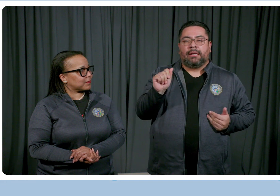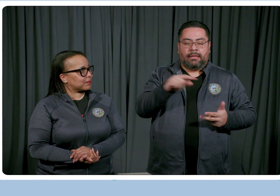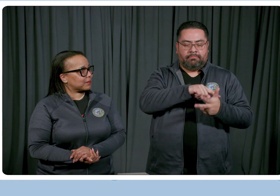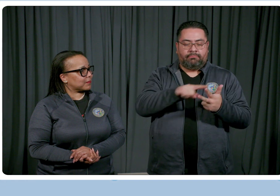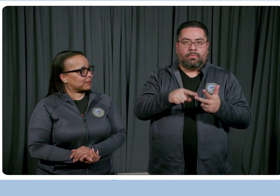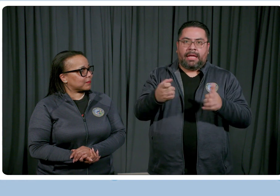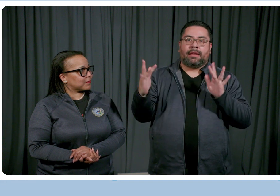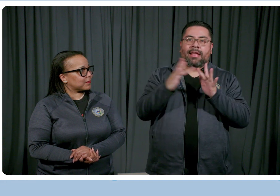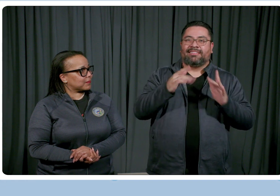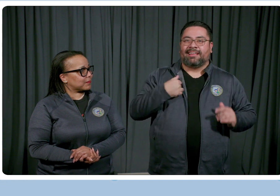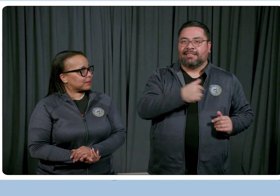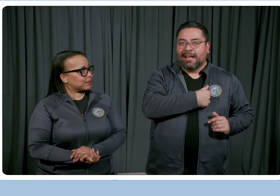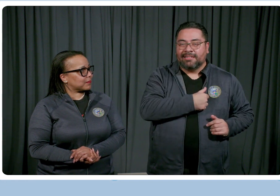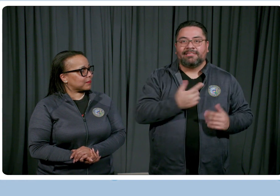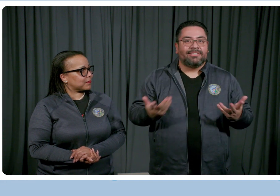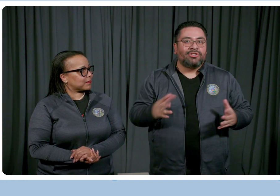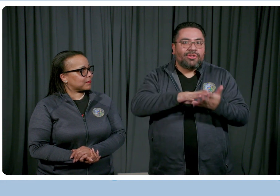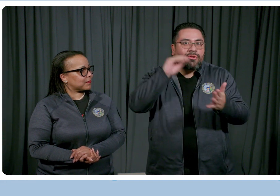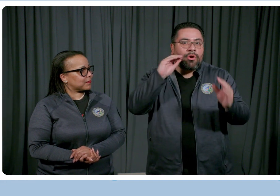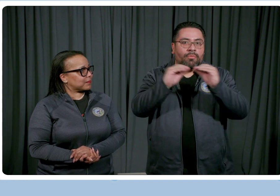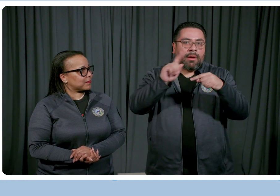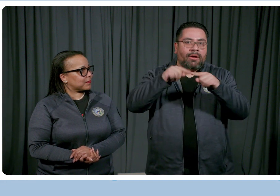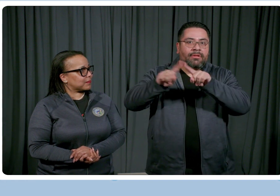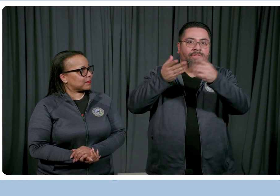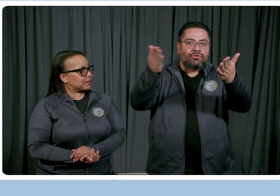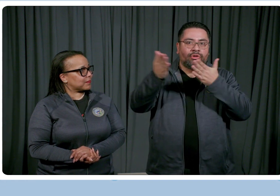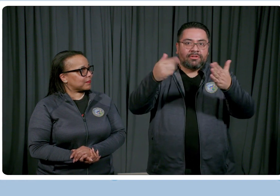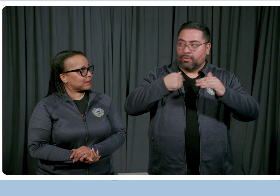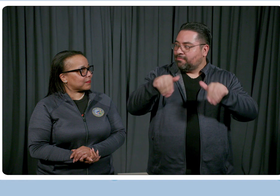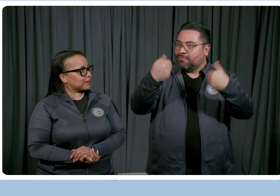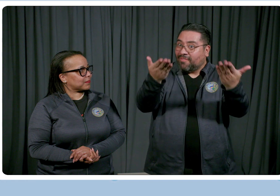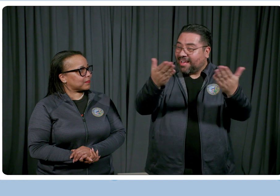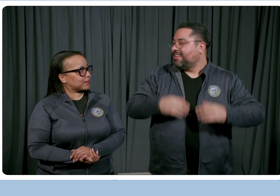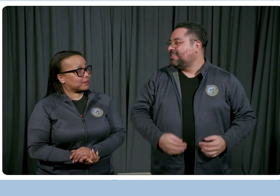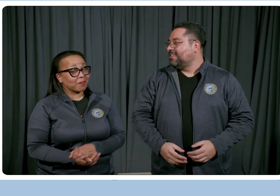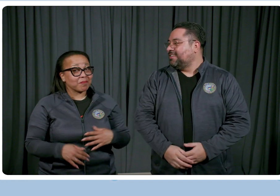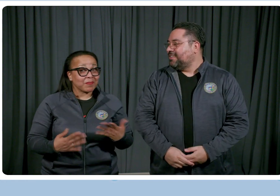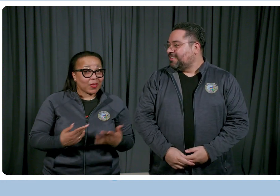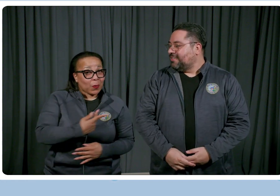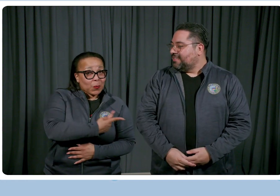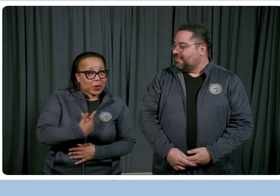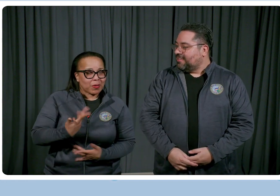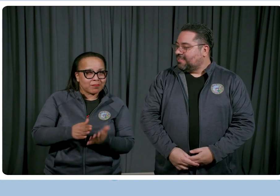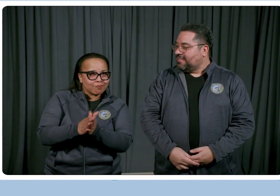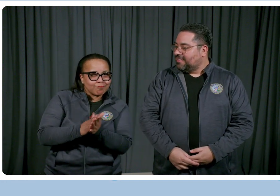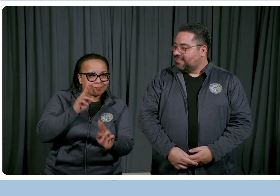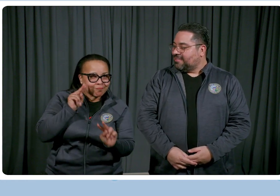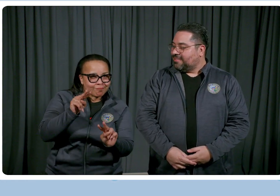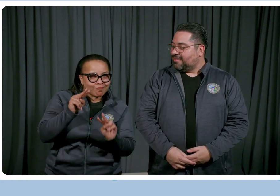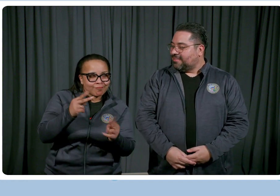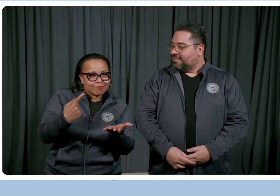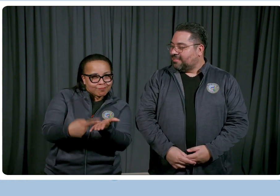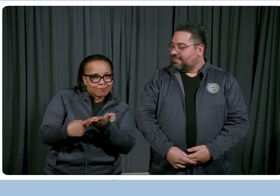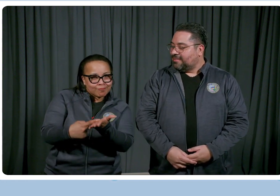a disability are welcome to contact us to learn more about the different services we can provide. Well, we are looking forward